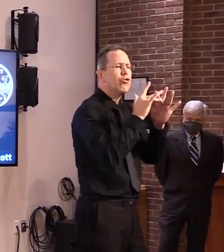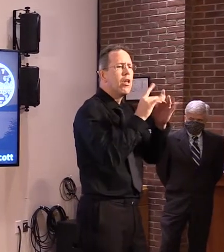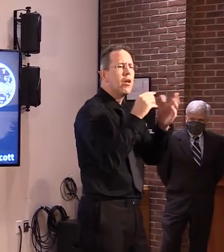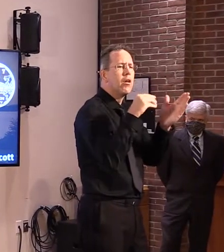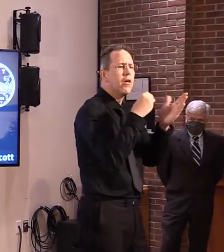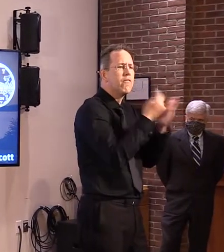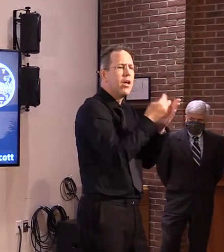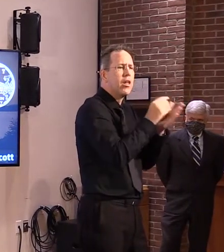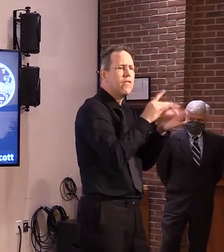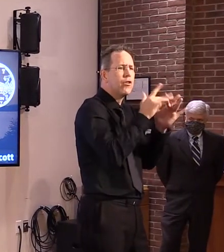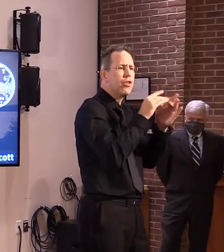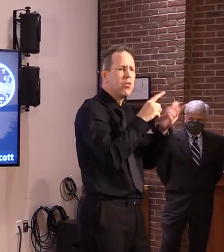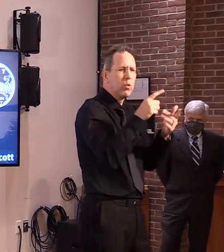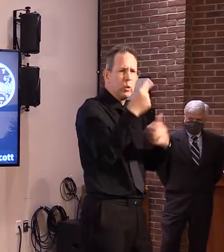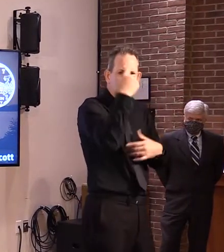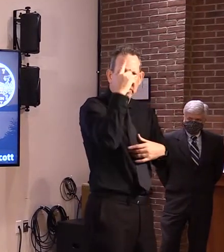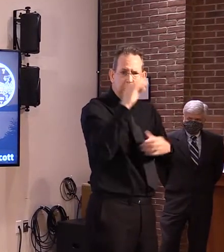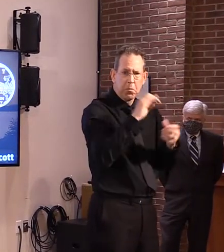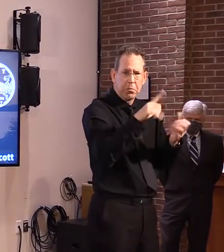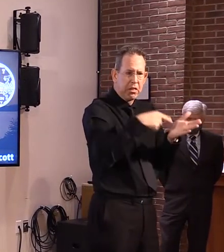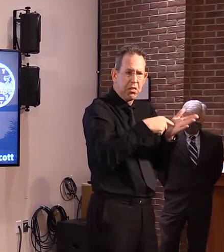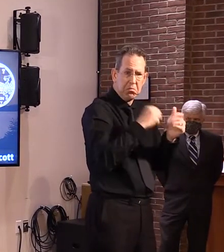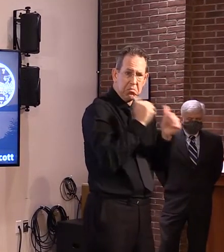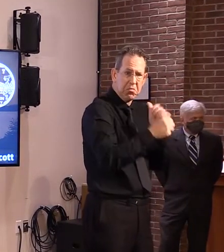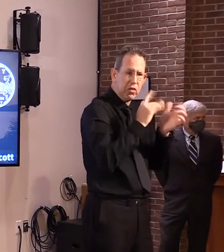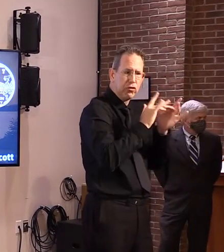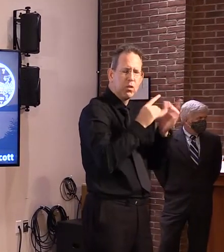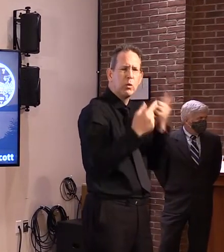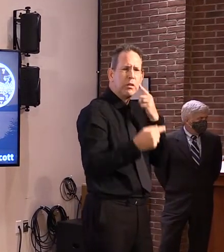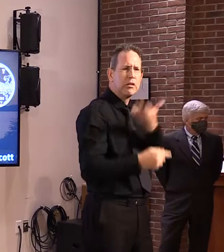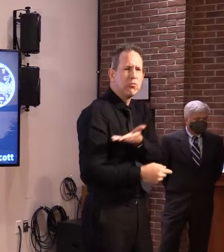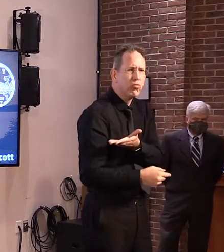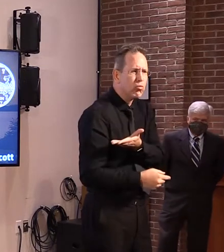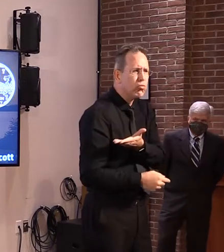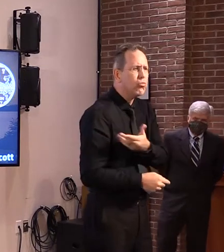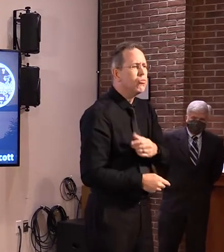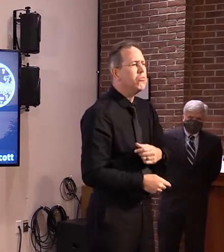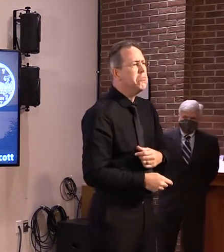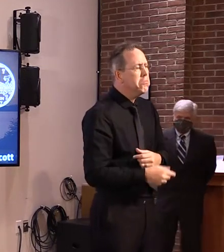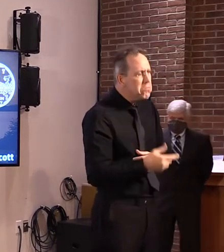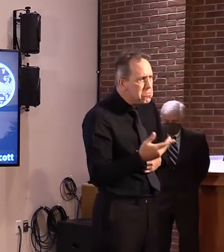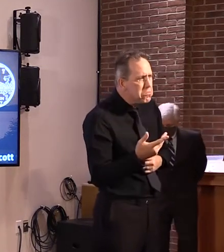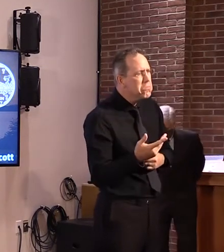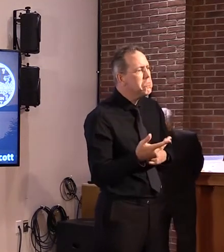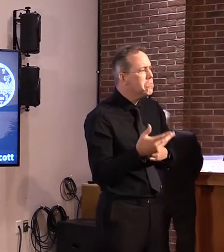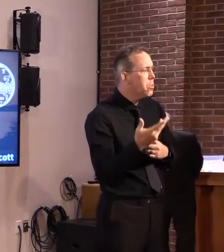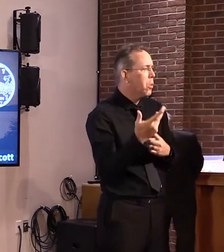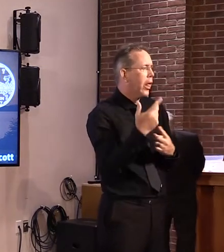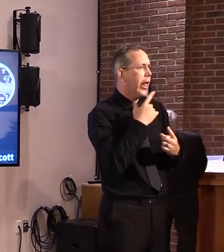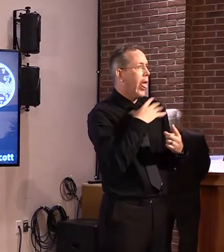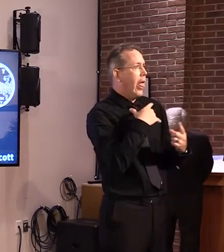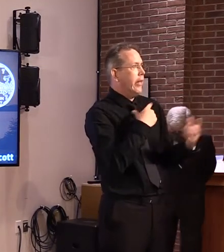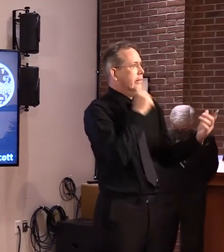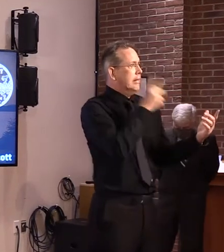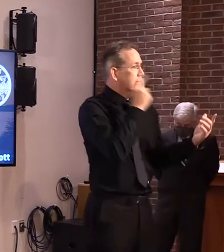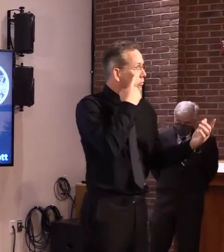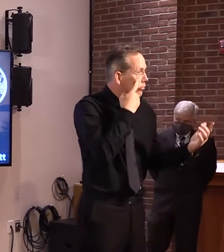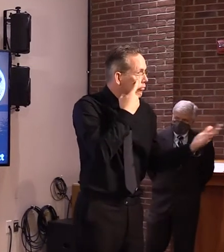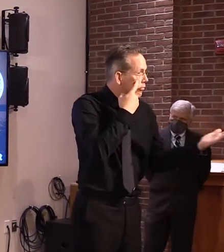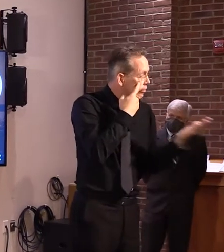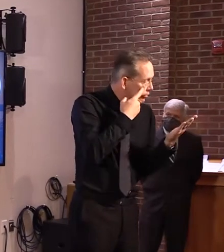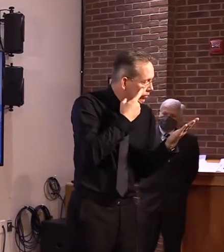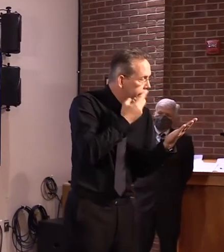over the next couple of days. We'll have, we haven't received the bills, obviously, at this point, but we want to get a side-by-side